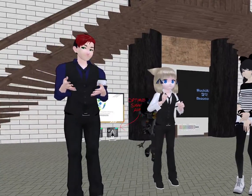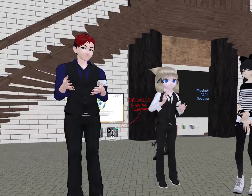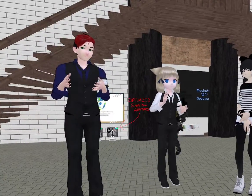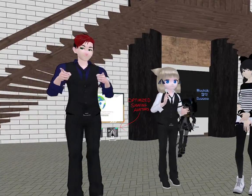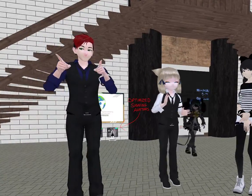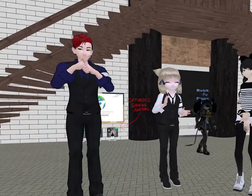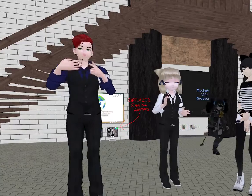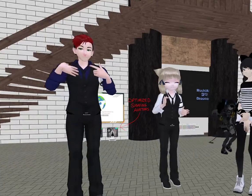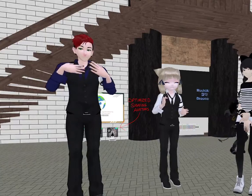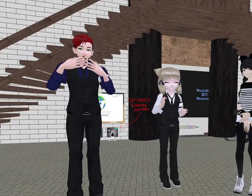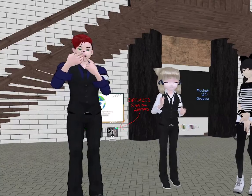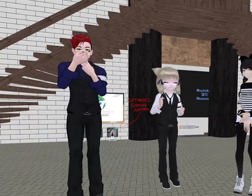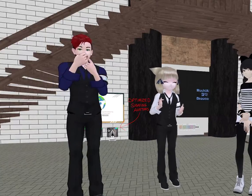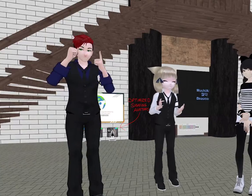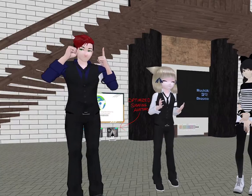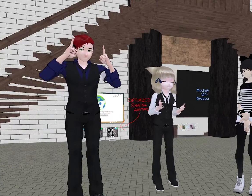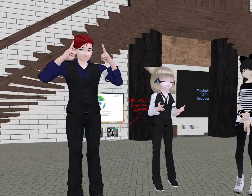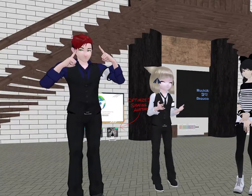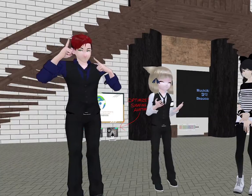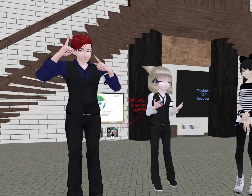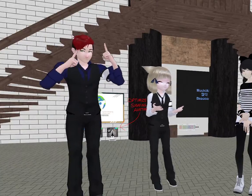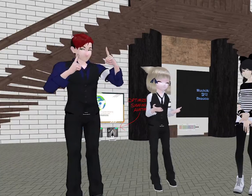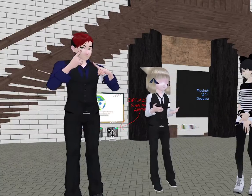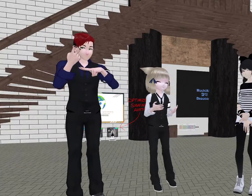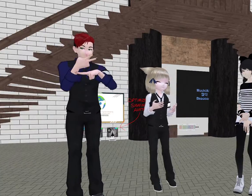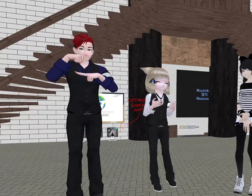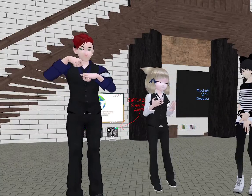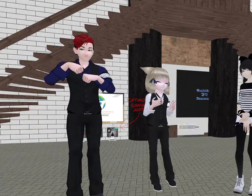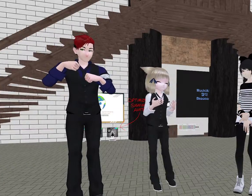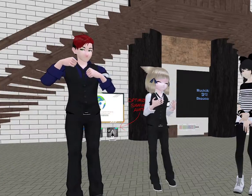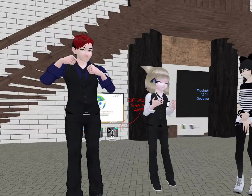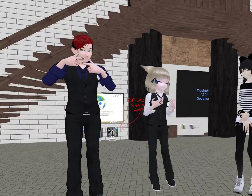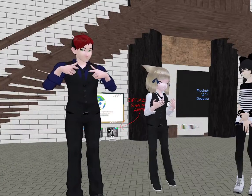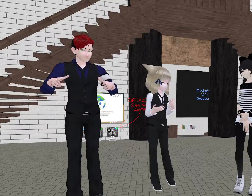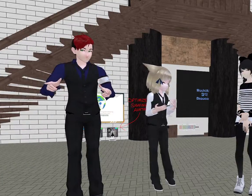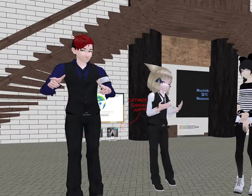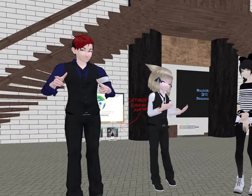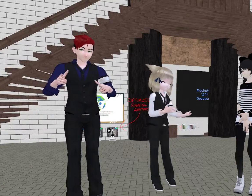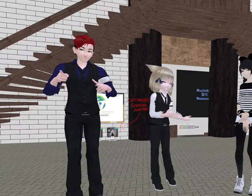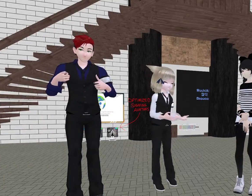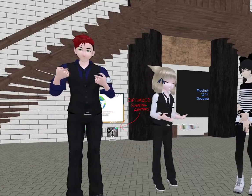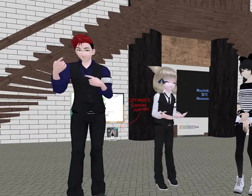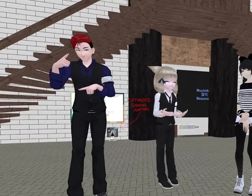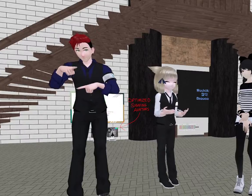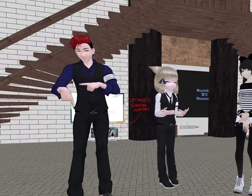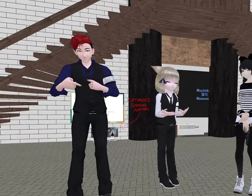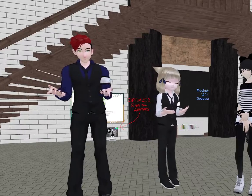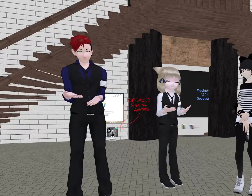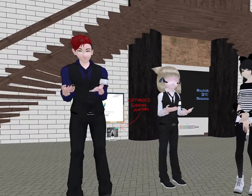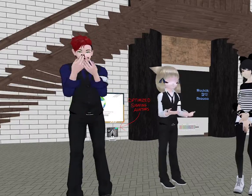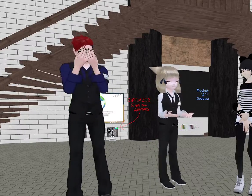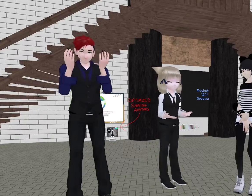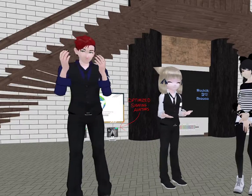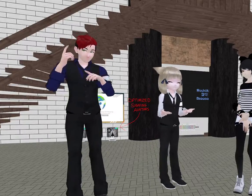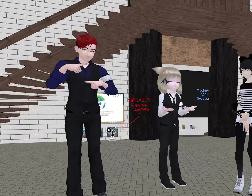facial expressions and stuff that are used inside the language that sadly VR cannot, at least at this moment,